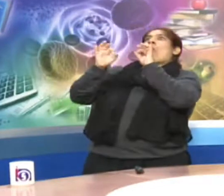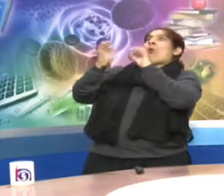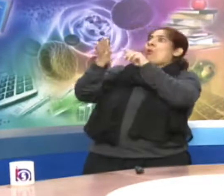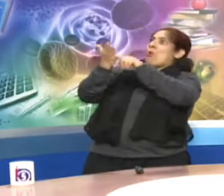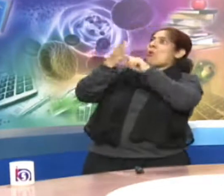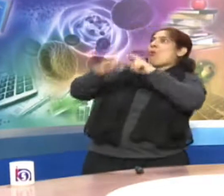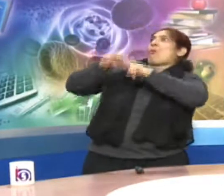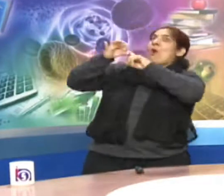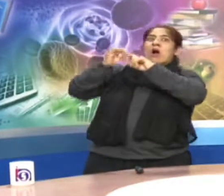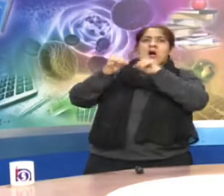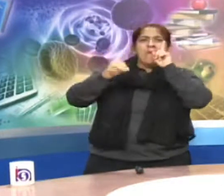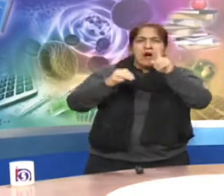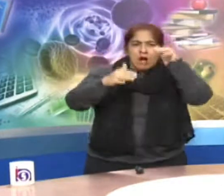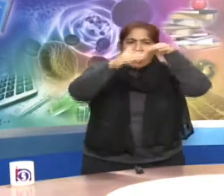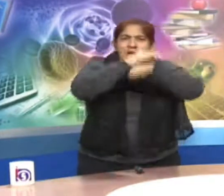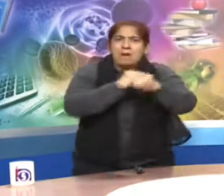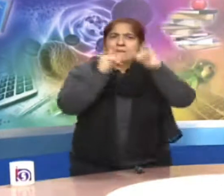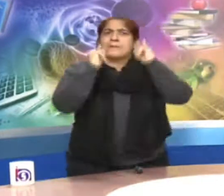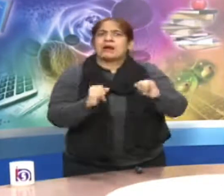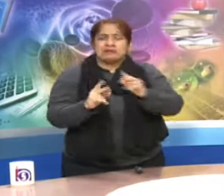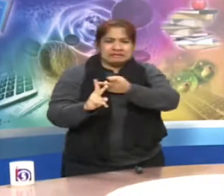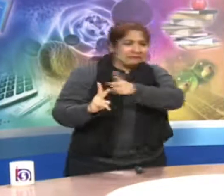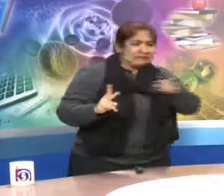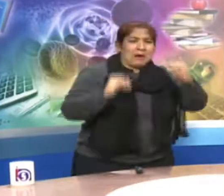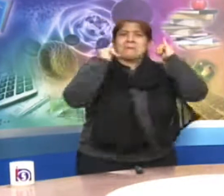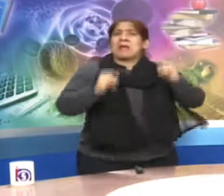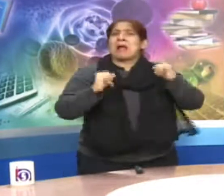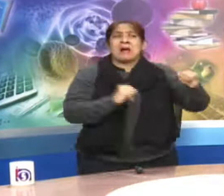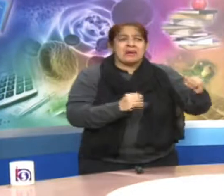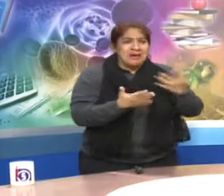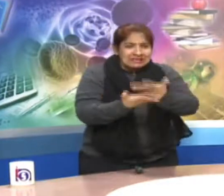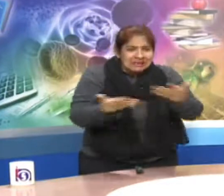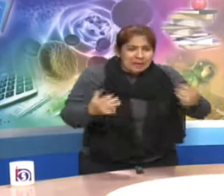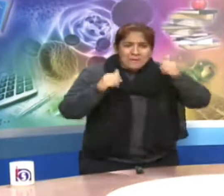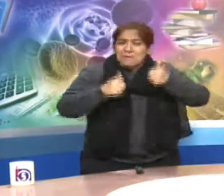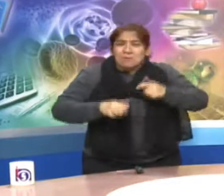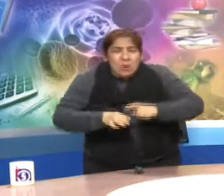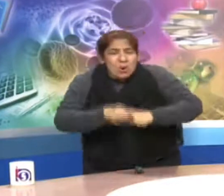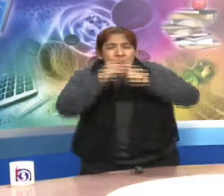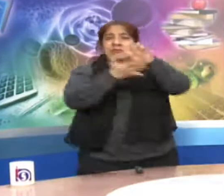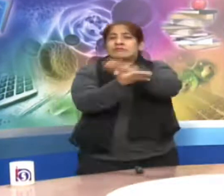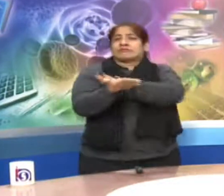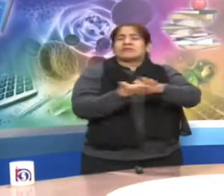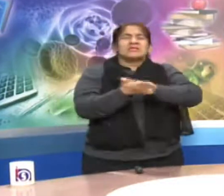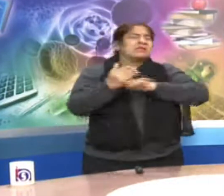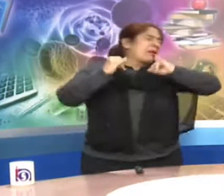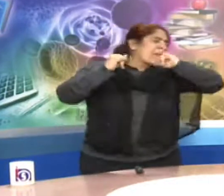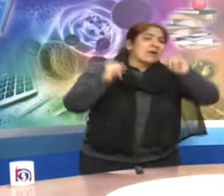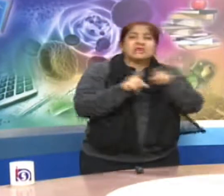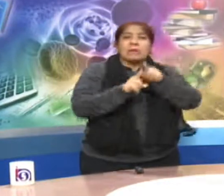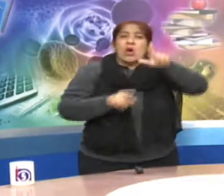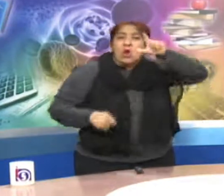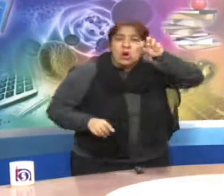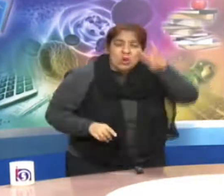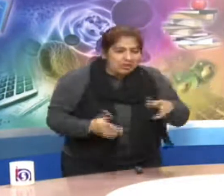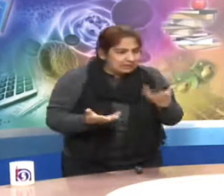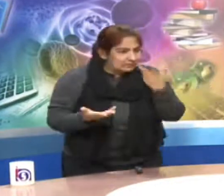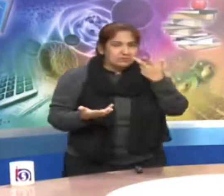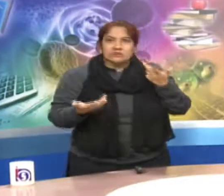Only it is good to see, but the usage is very bad. No quality is given, no feature